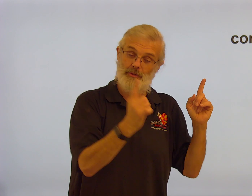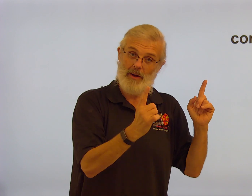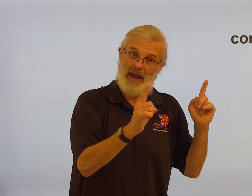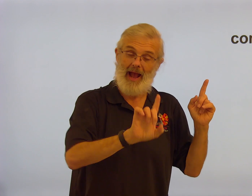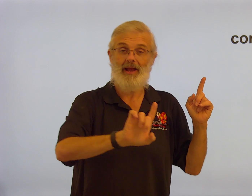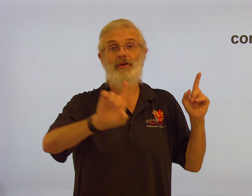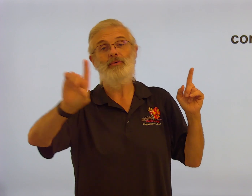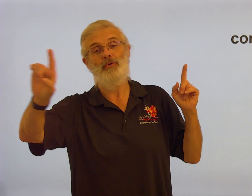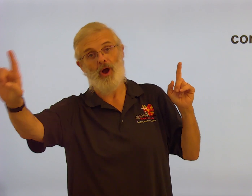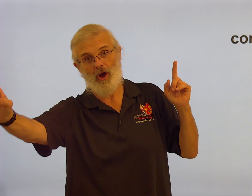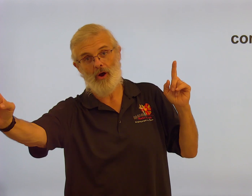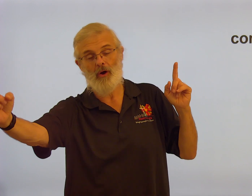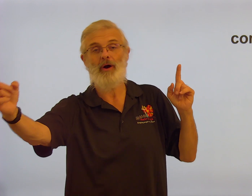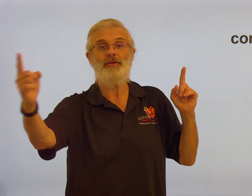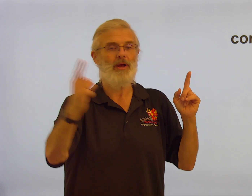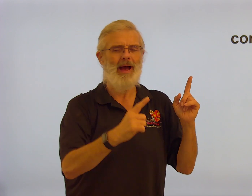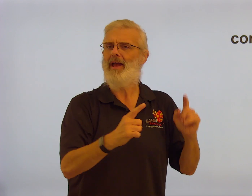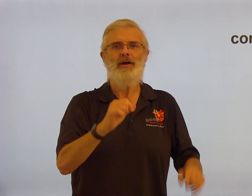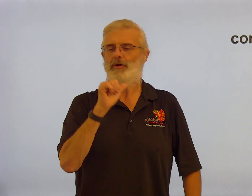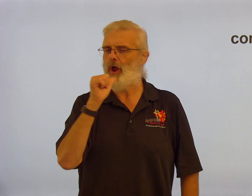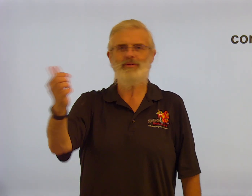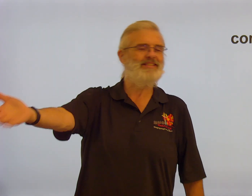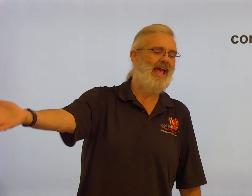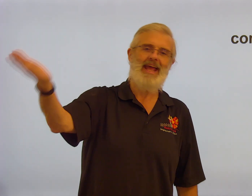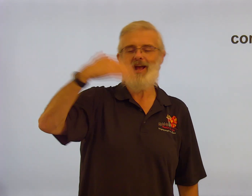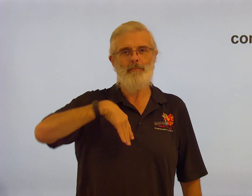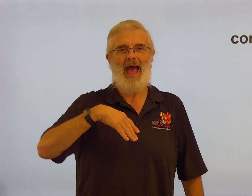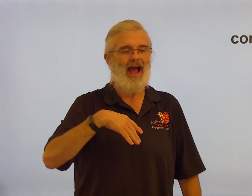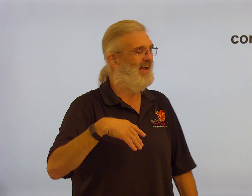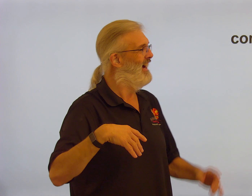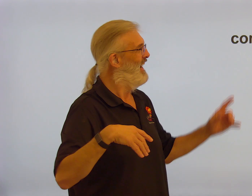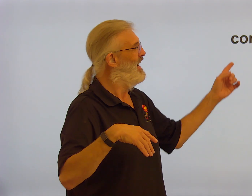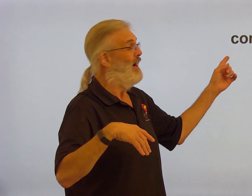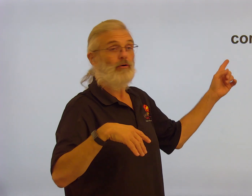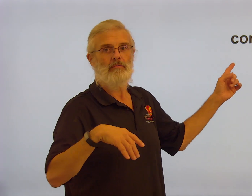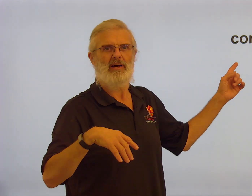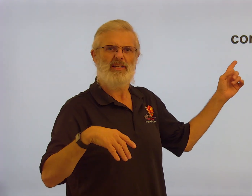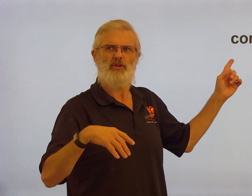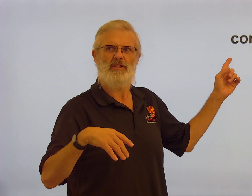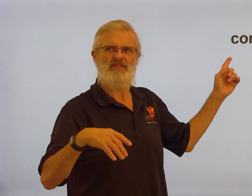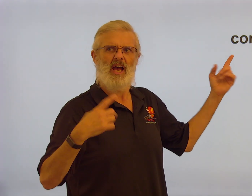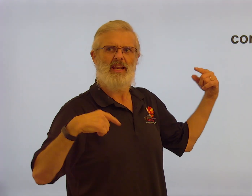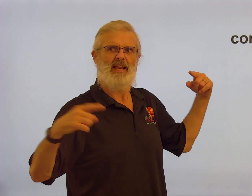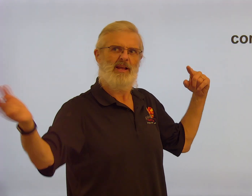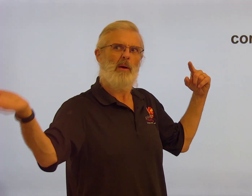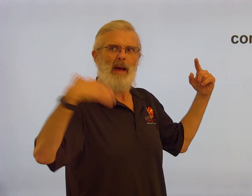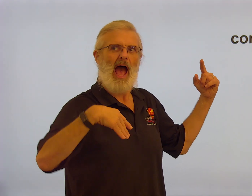come back you go or you come back you don't say come back I guess you could sign it come back